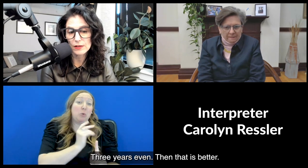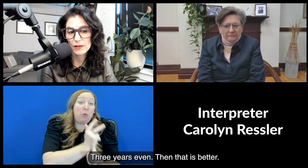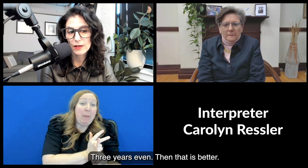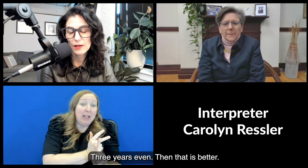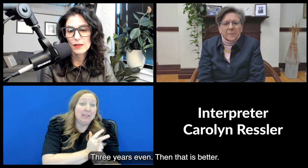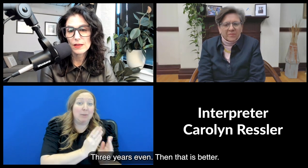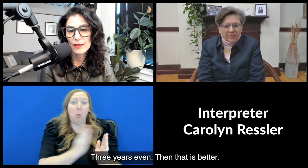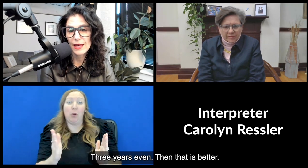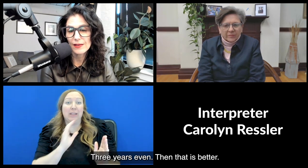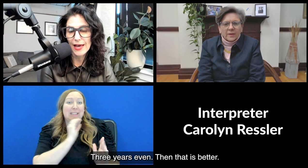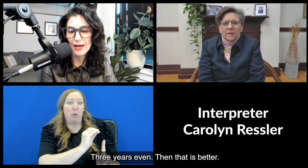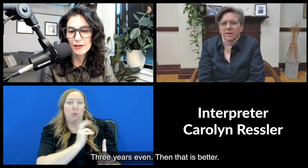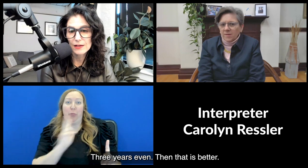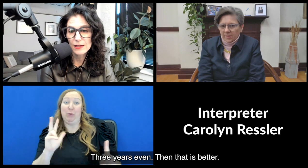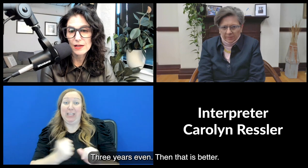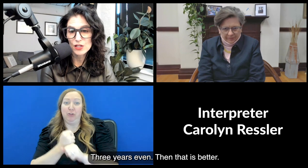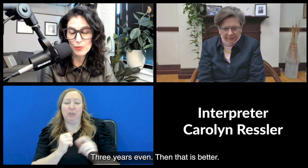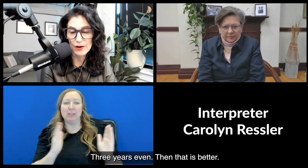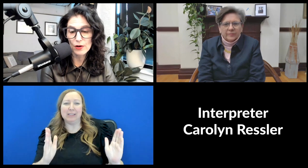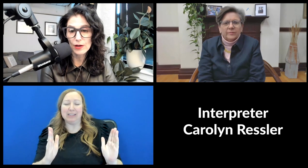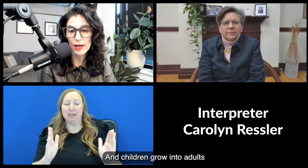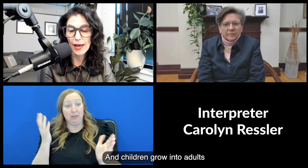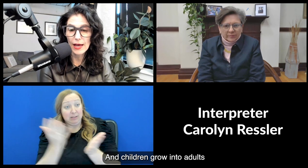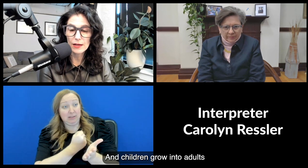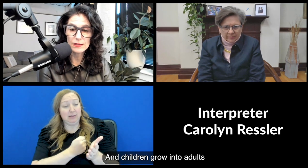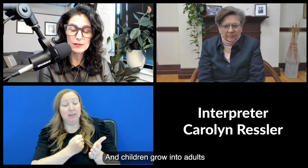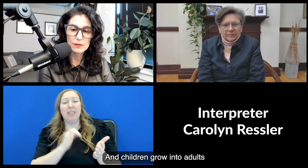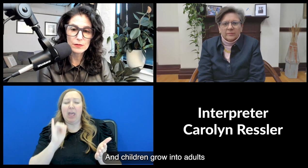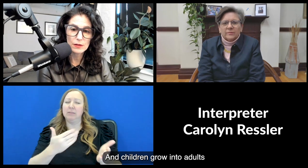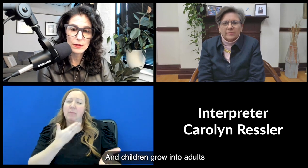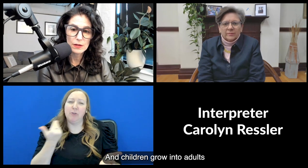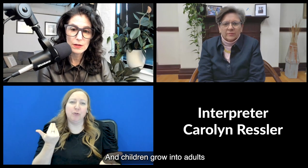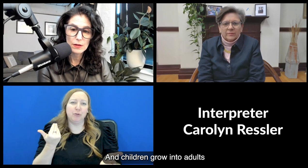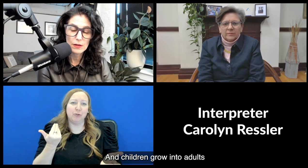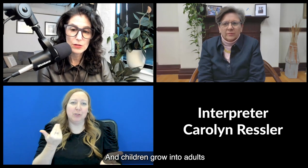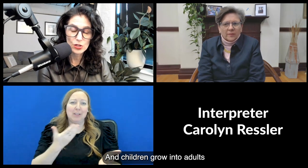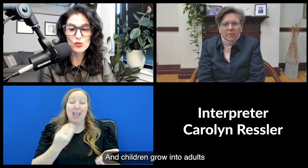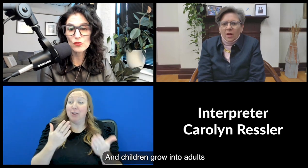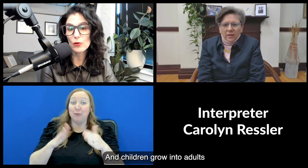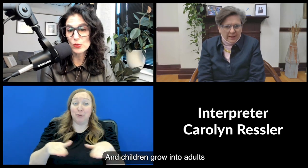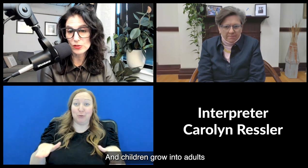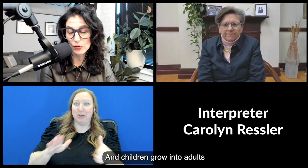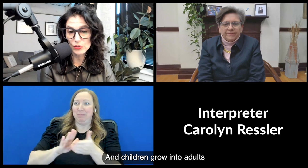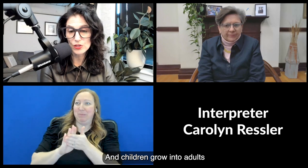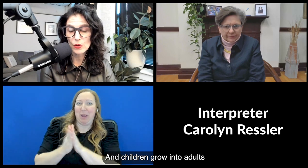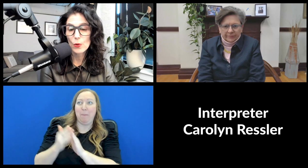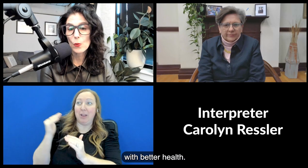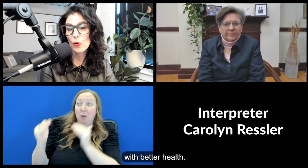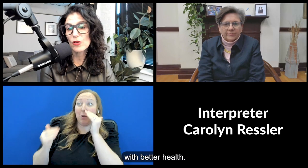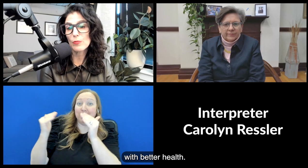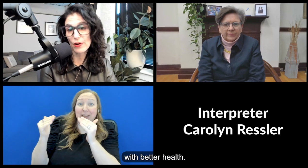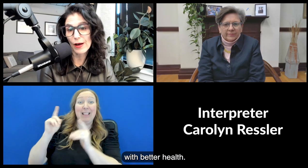even, then that is better and children grow into adults